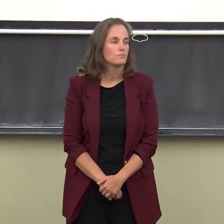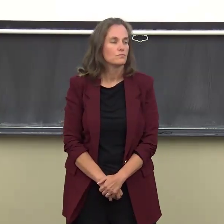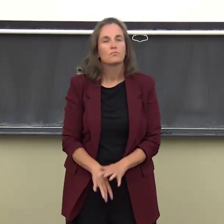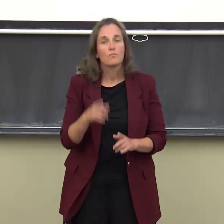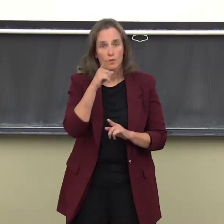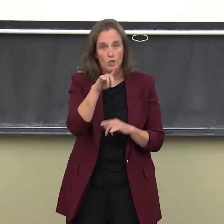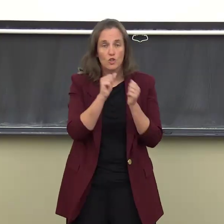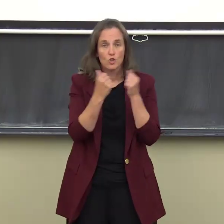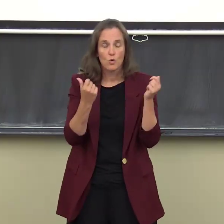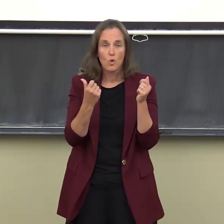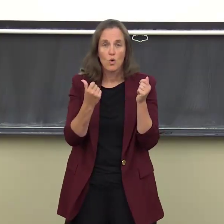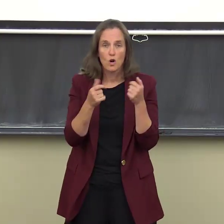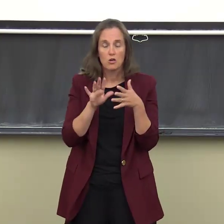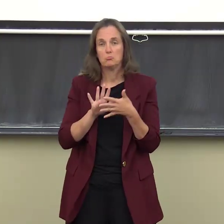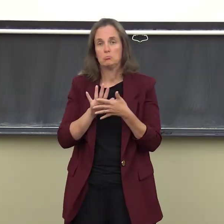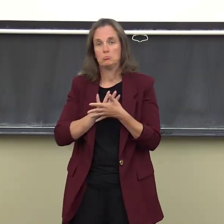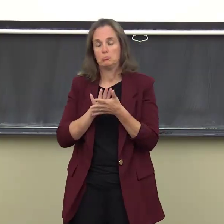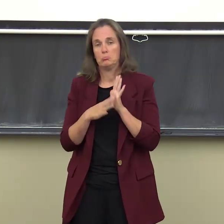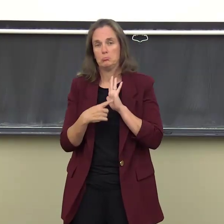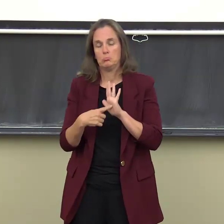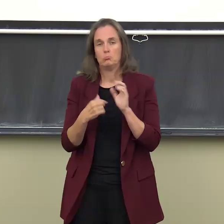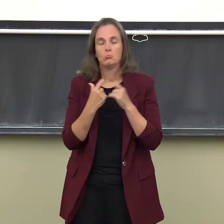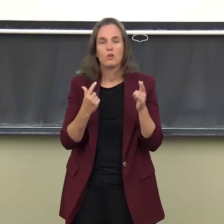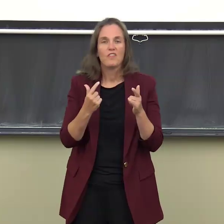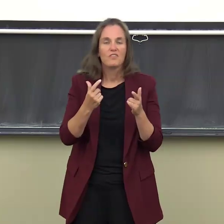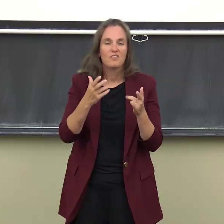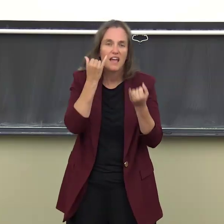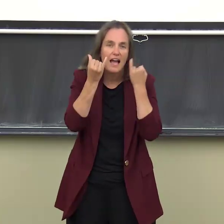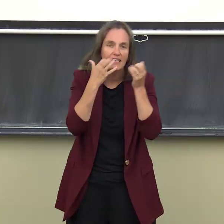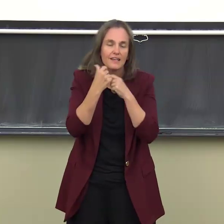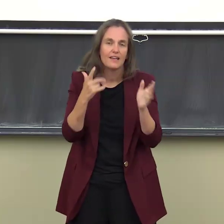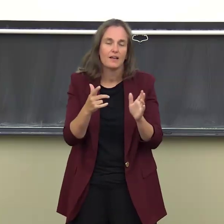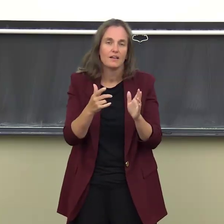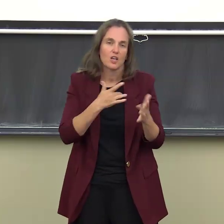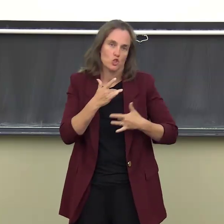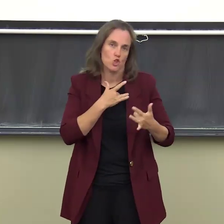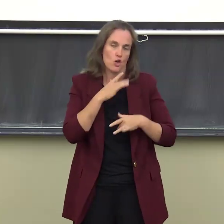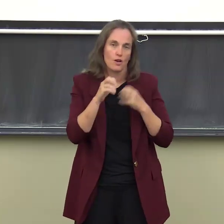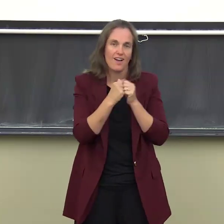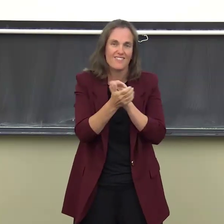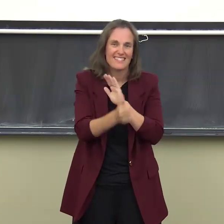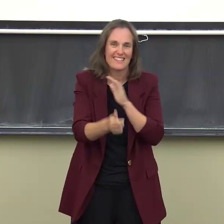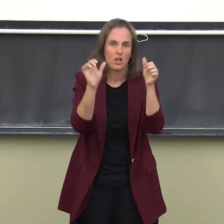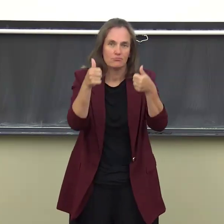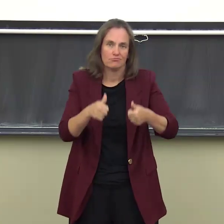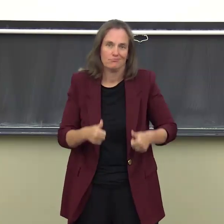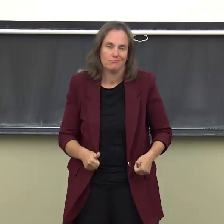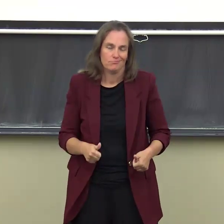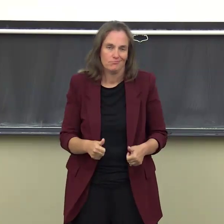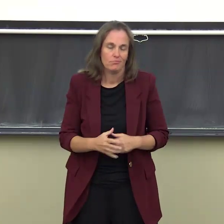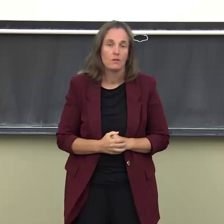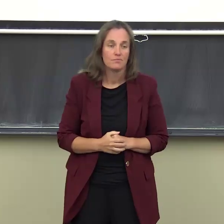you're alluding to this area or concern of skill atrophy. And we're already seeing that quite a bit.